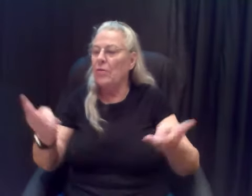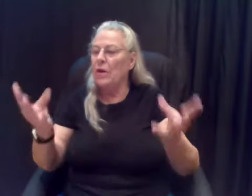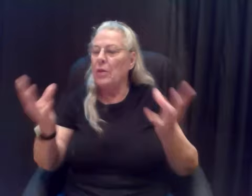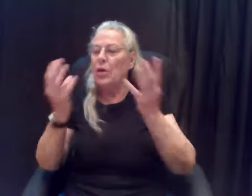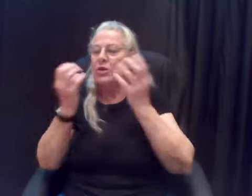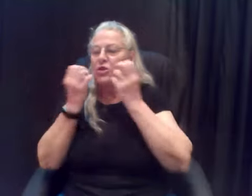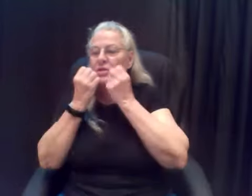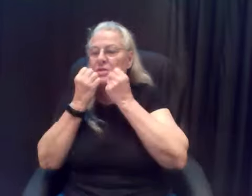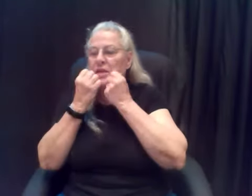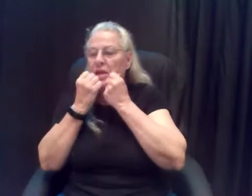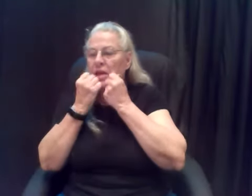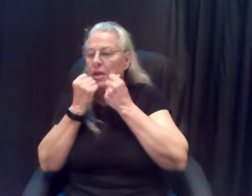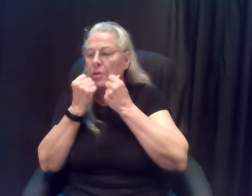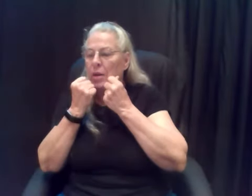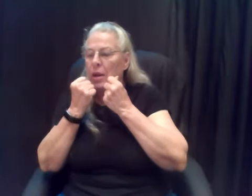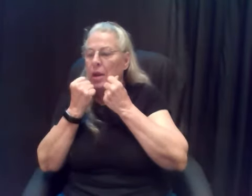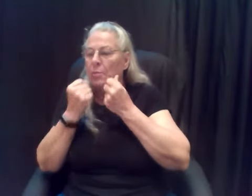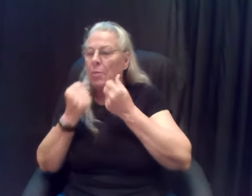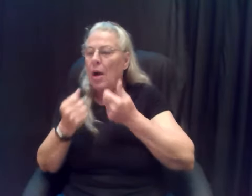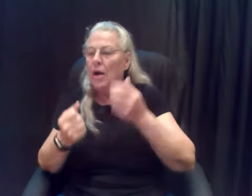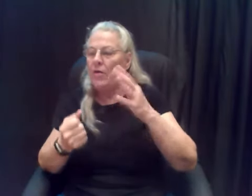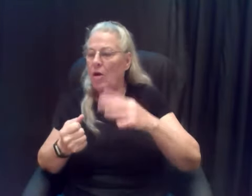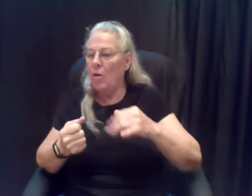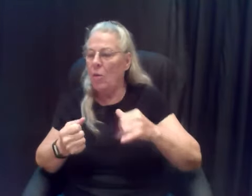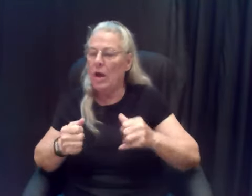Scattering precious seed by the